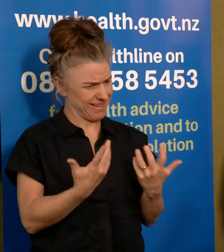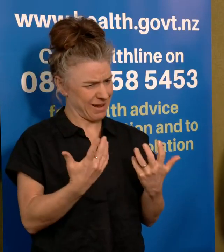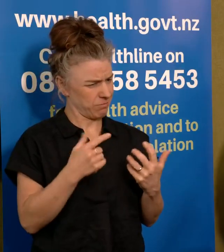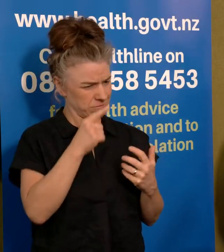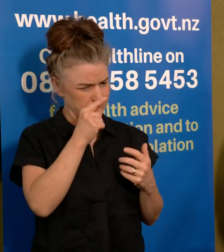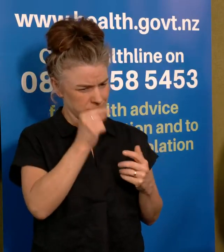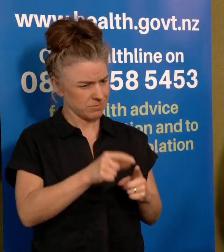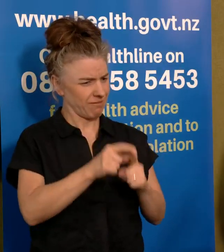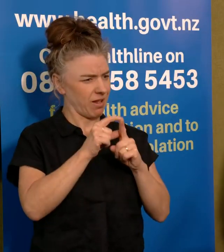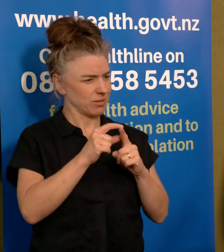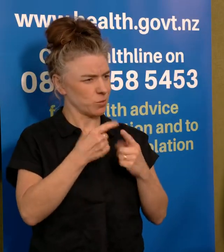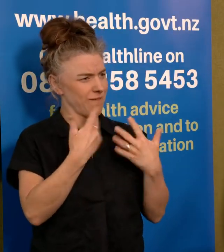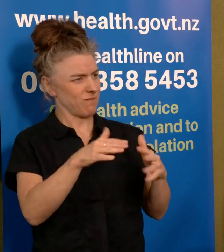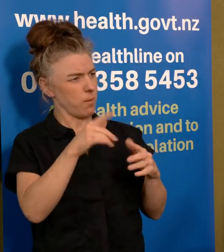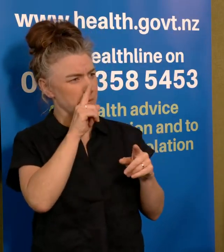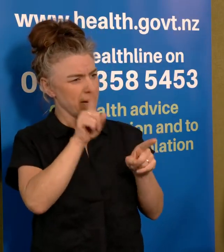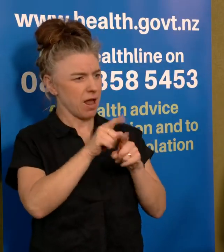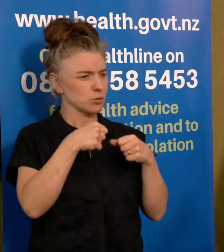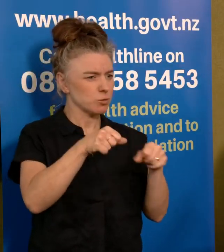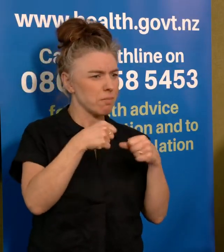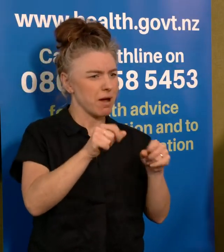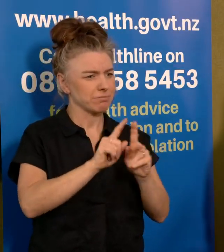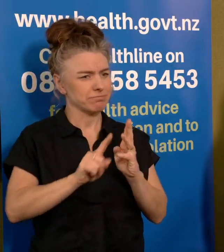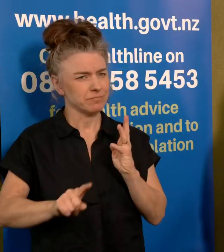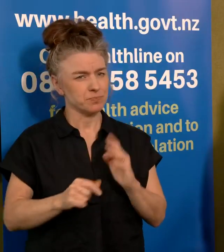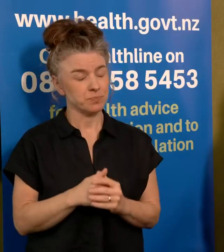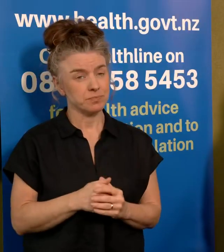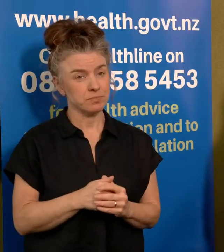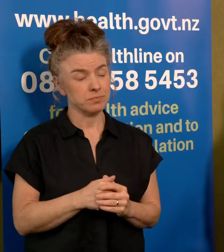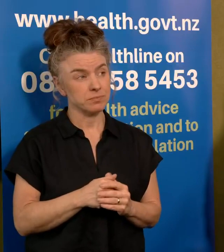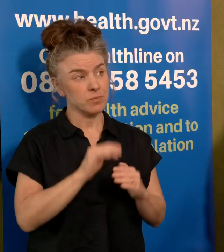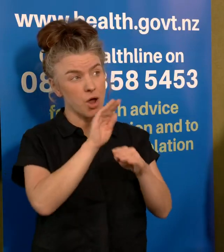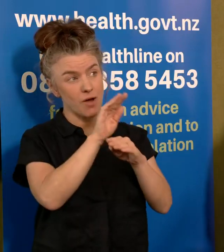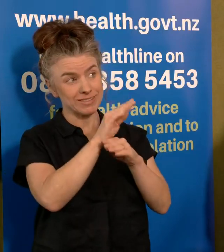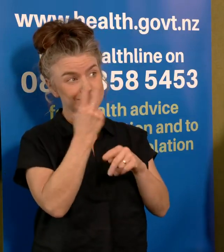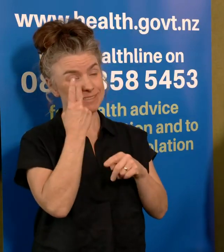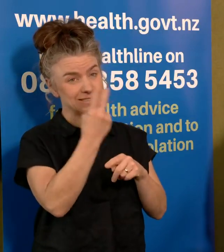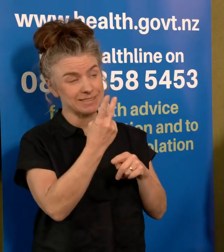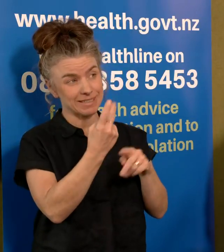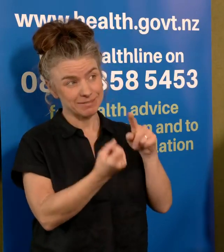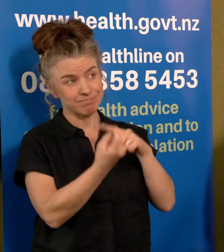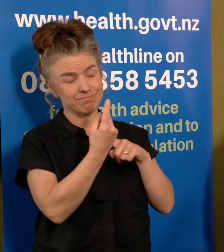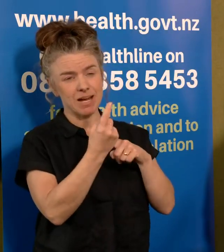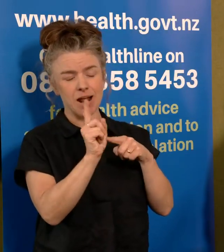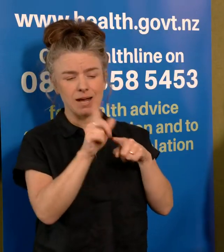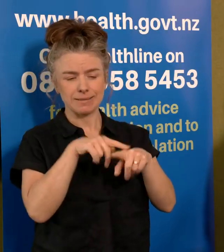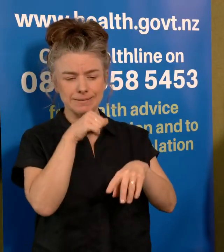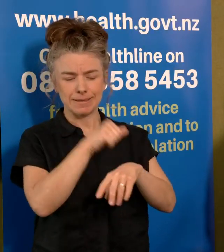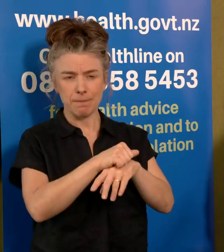I think one thing that the interventions overseas have shown, and I think Singapore is actually a really good